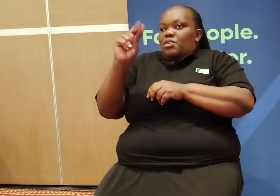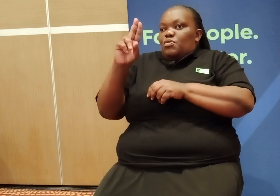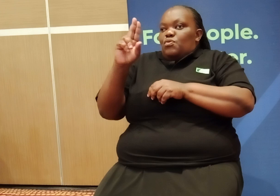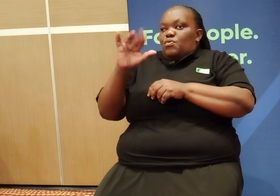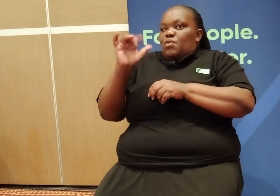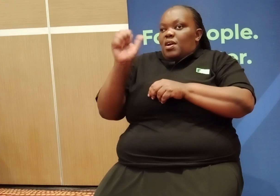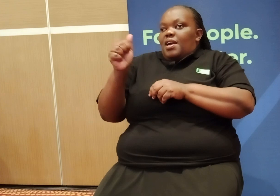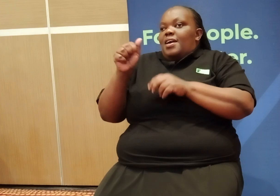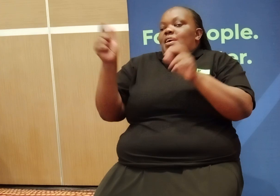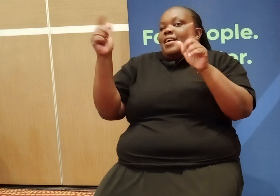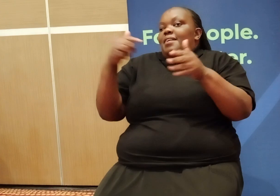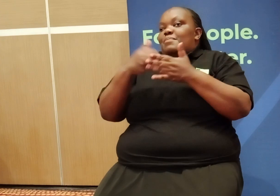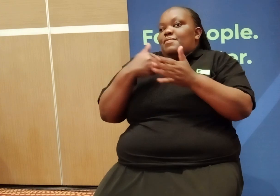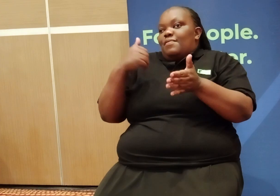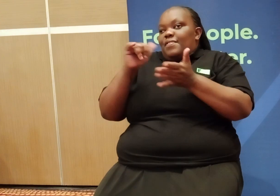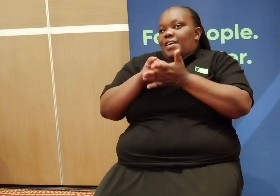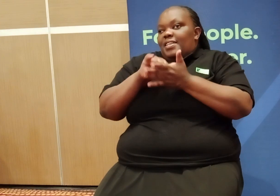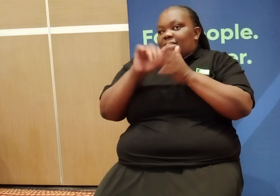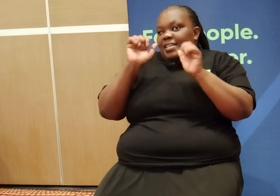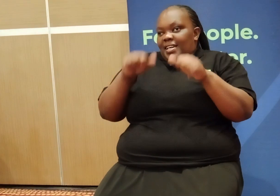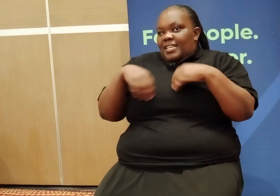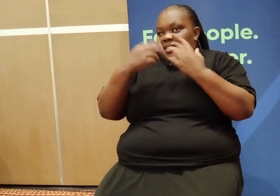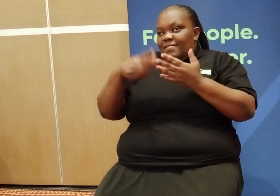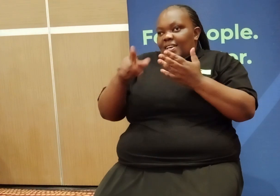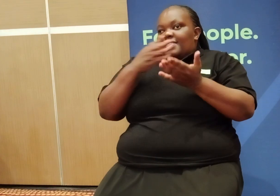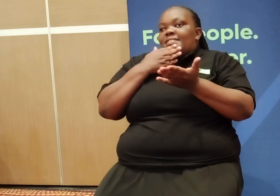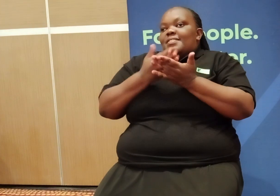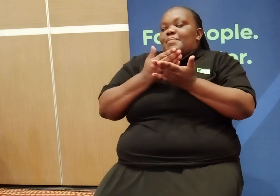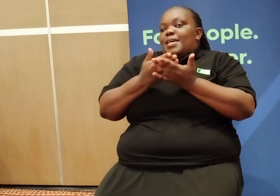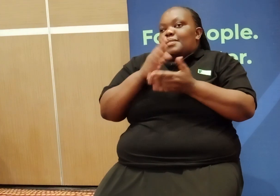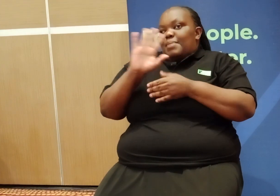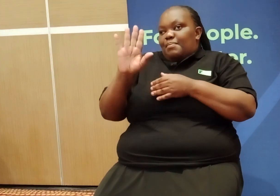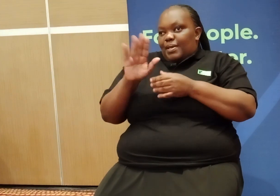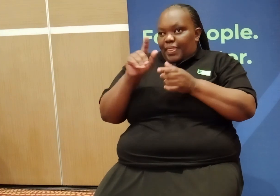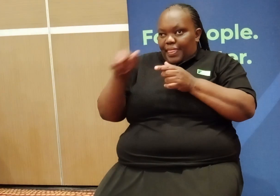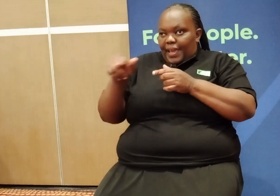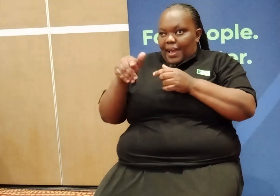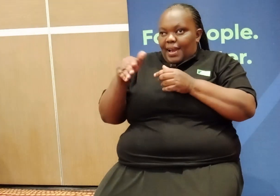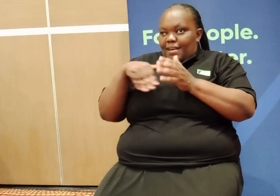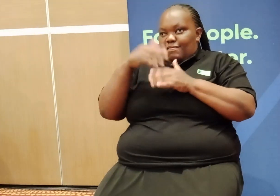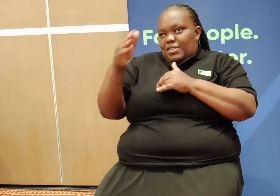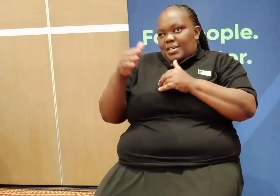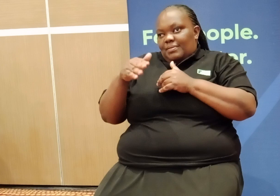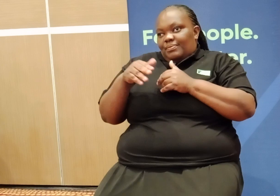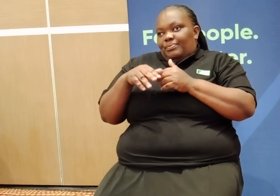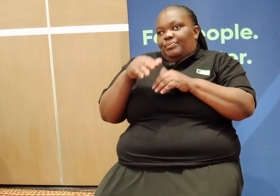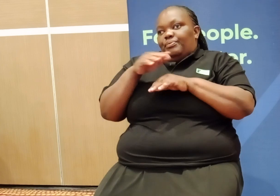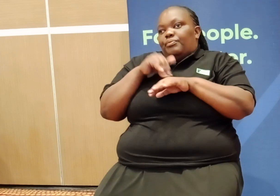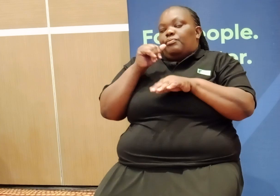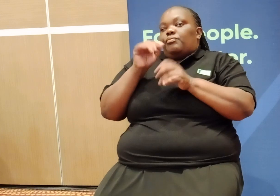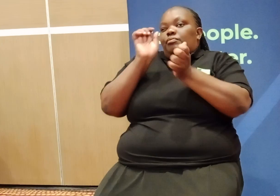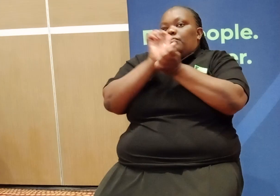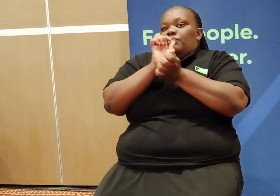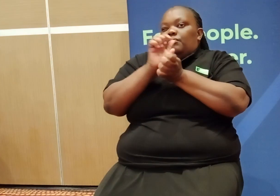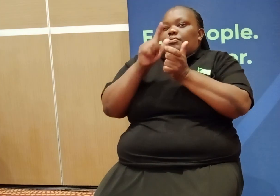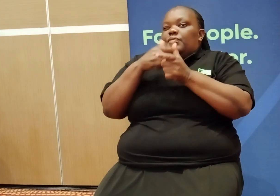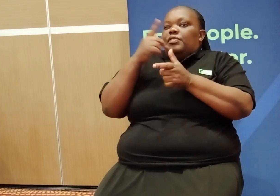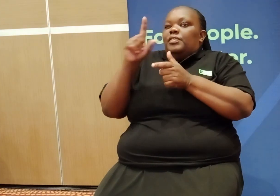to come in front so that he can give us his remarks. And thereafter, Paul will come over and then Lawrence. Thank you.